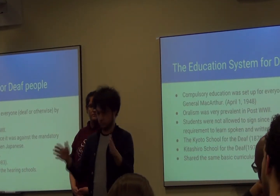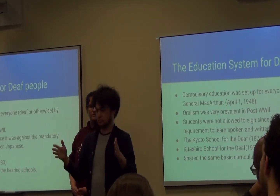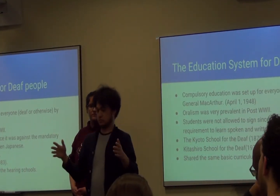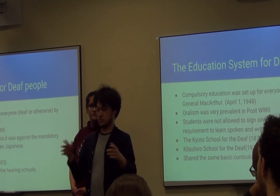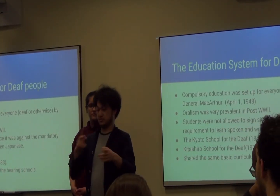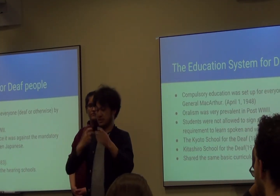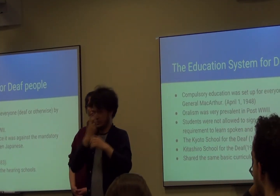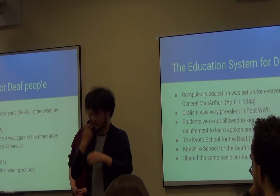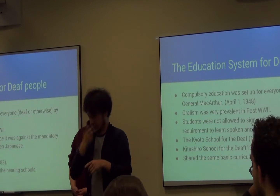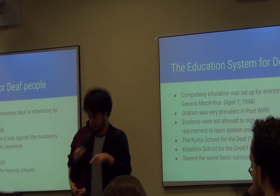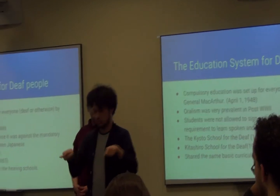time,